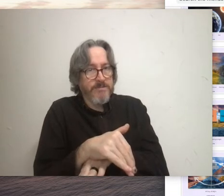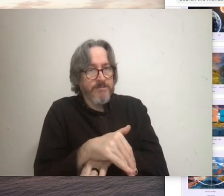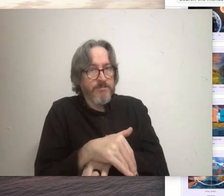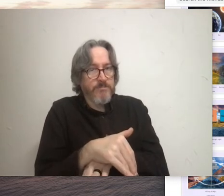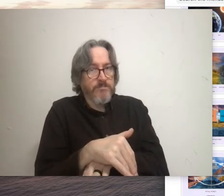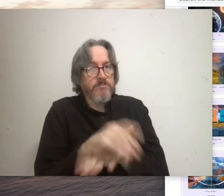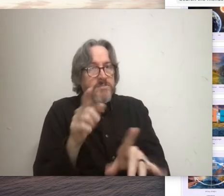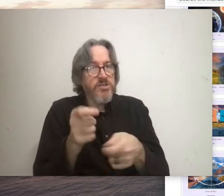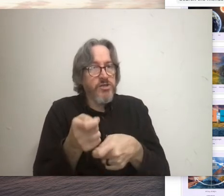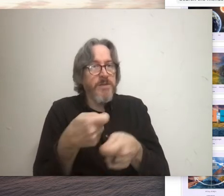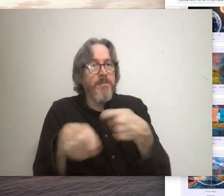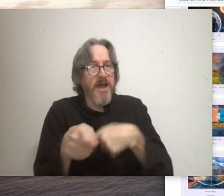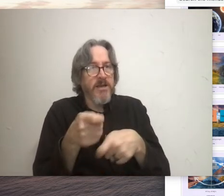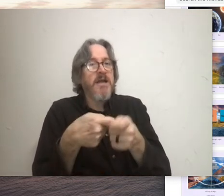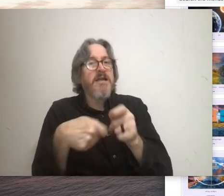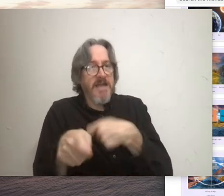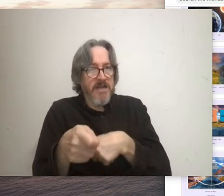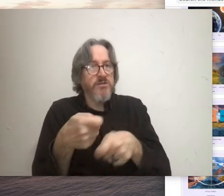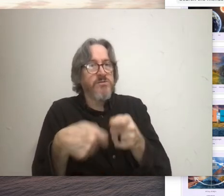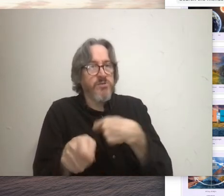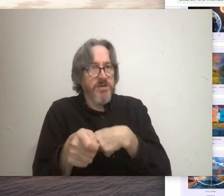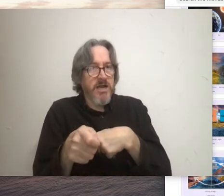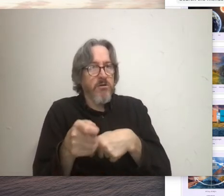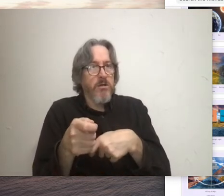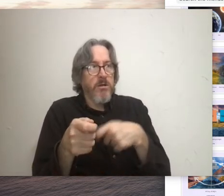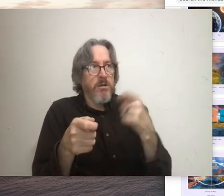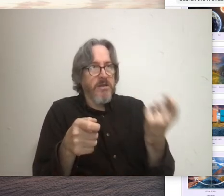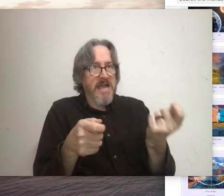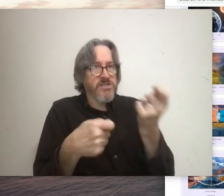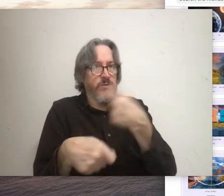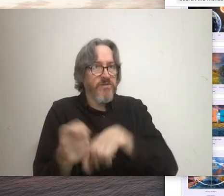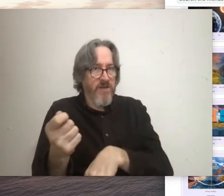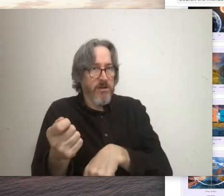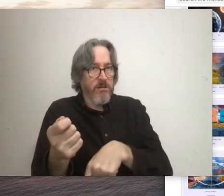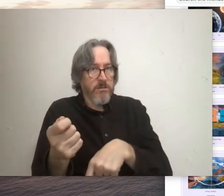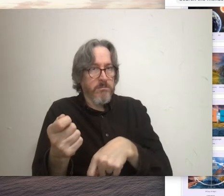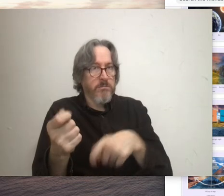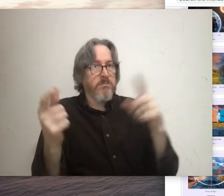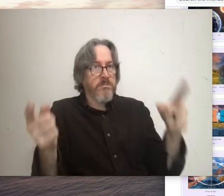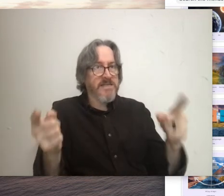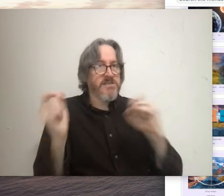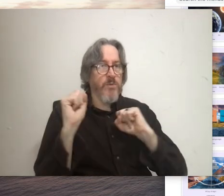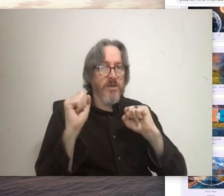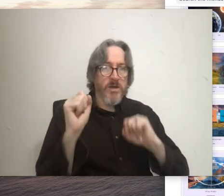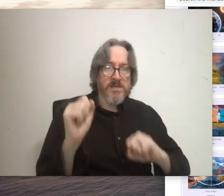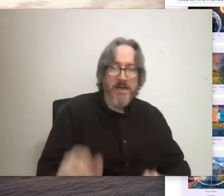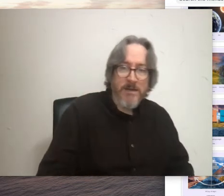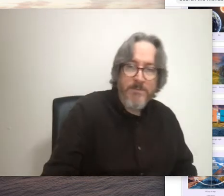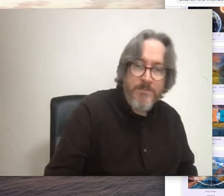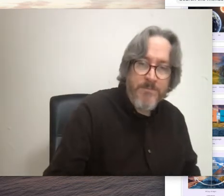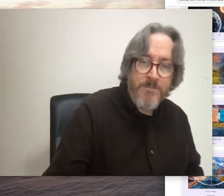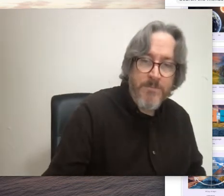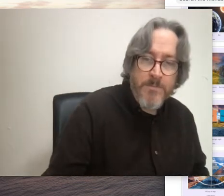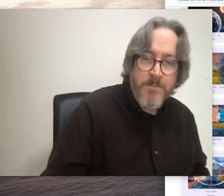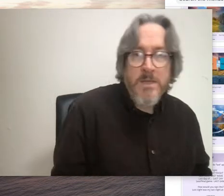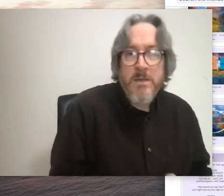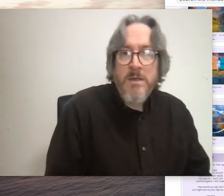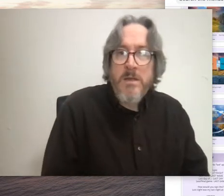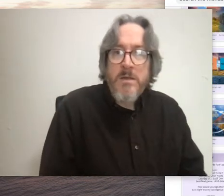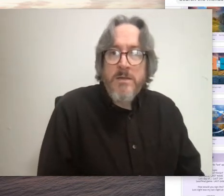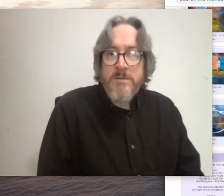night. So keep in mind, can you switch out last with final? That's the way you want to sign it.